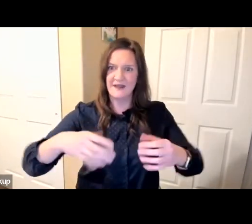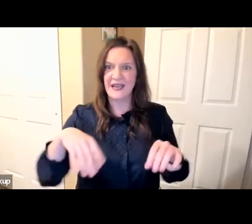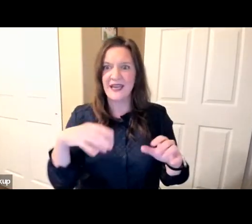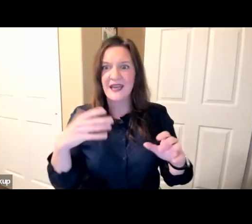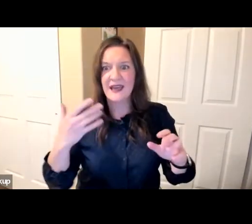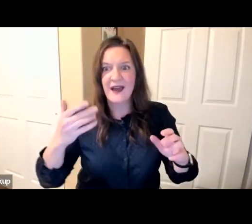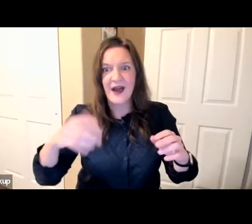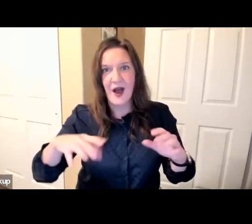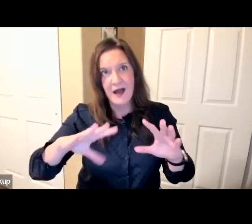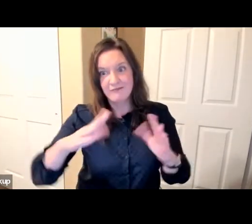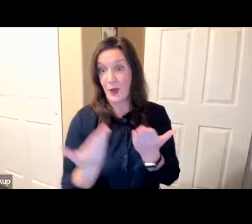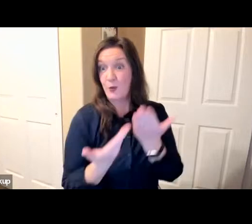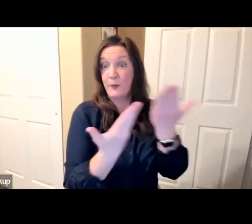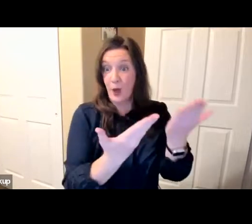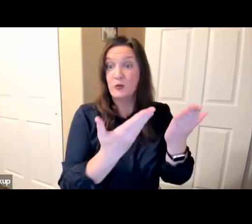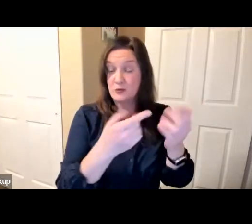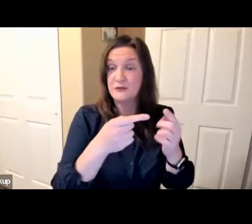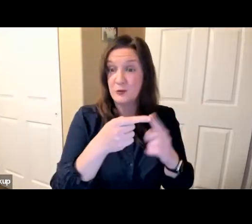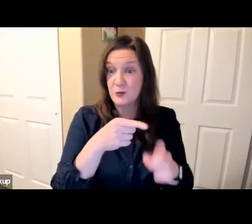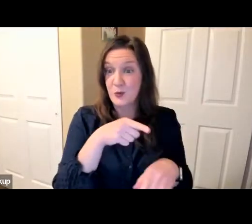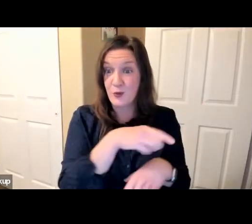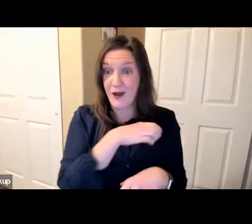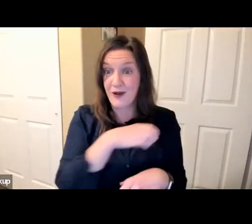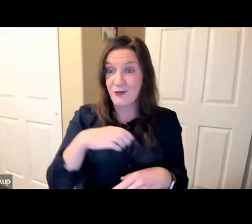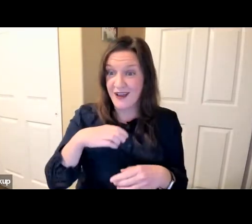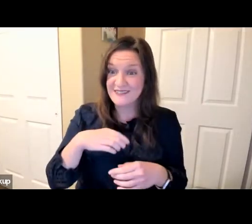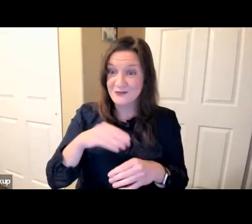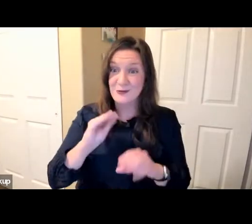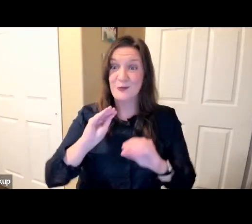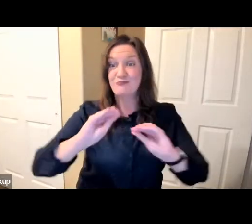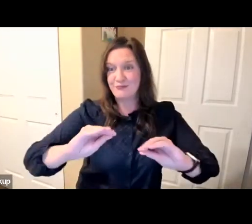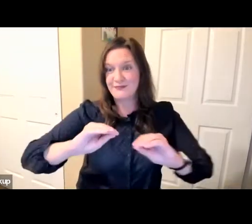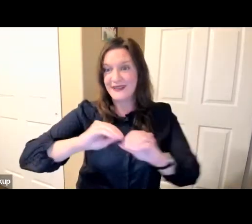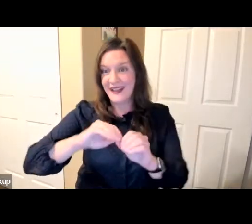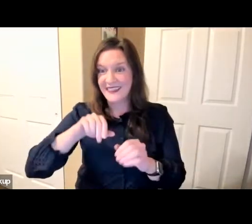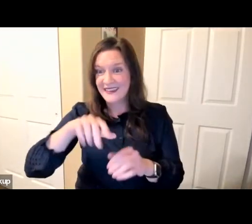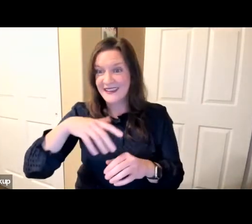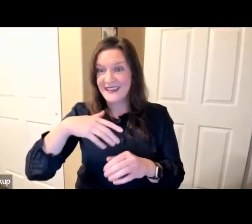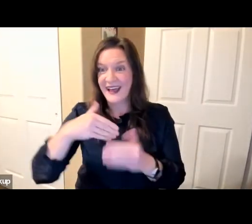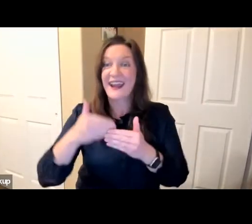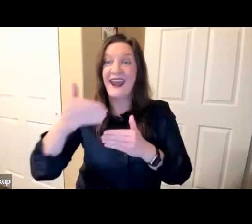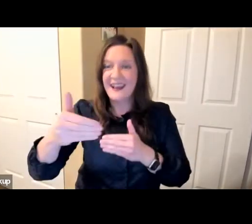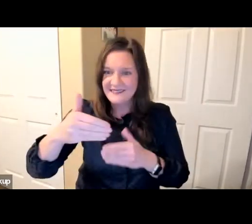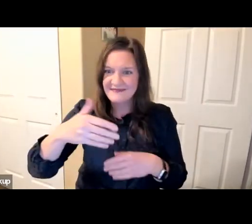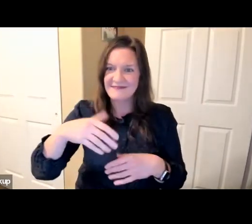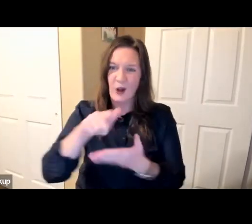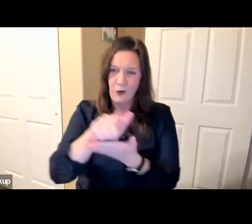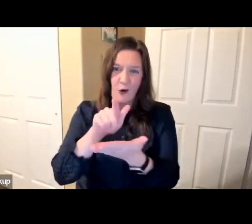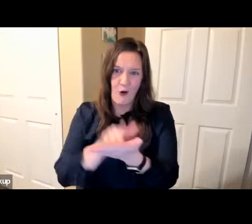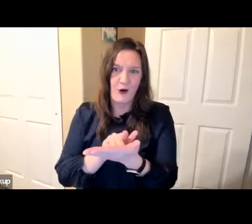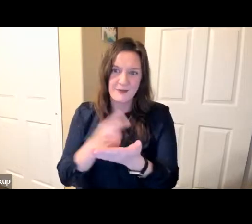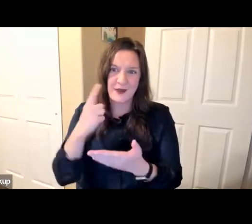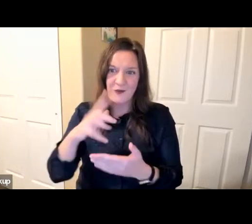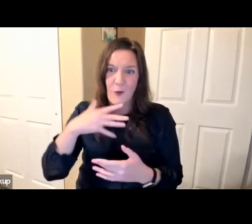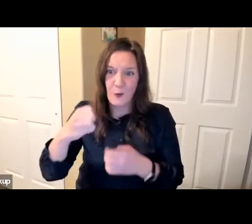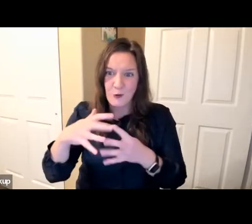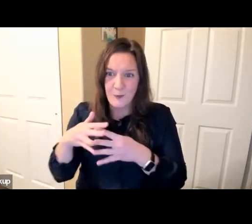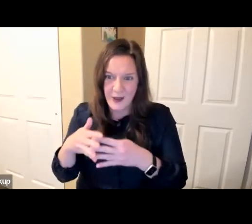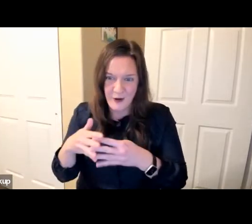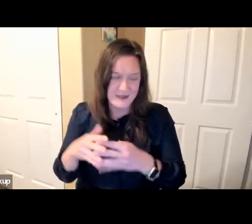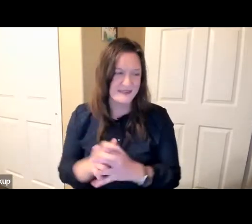that specific language and to collectively propose this language to Congress that it be